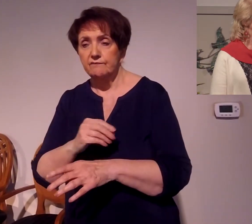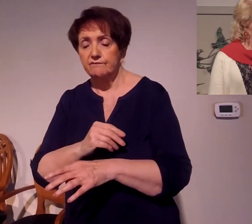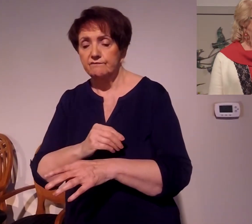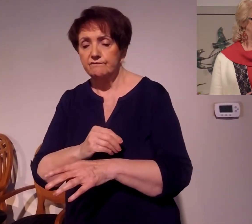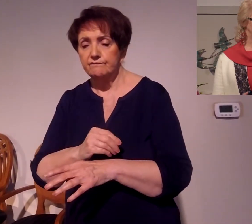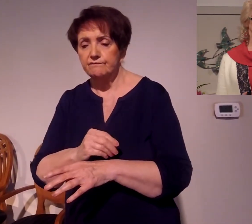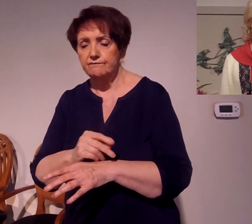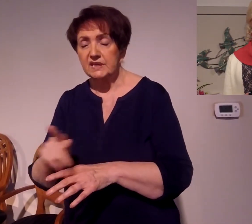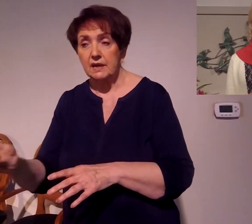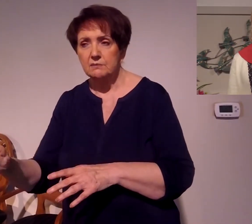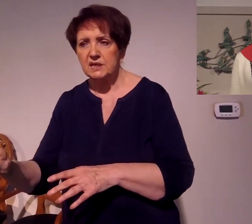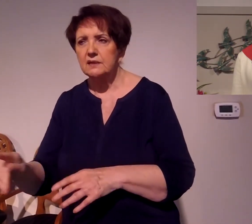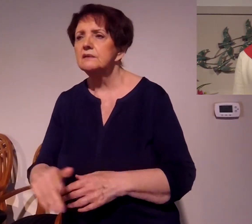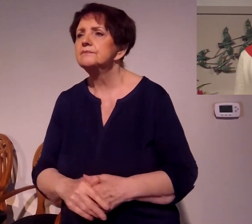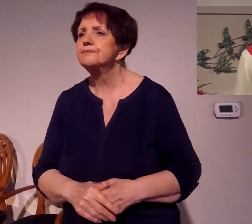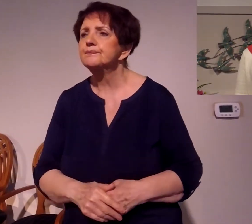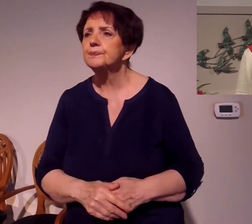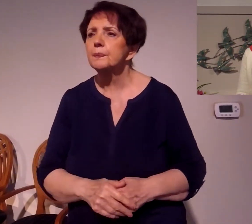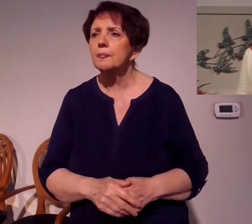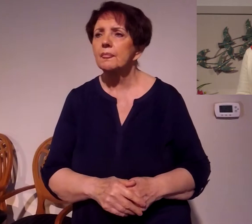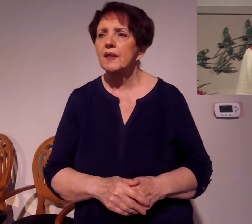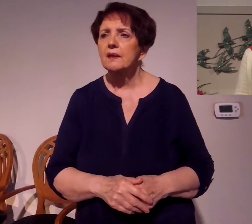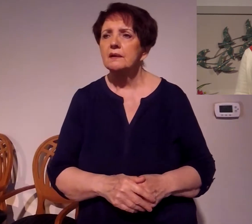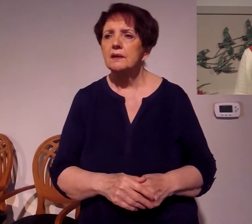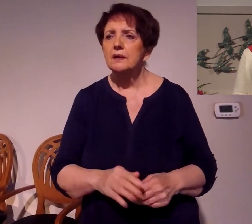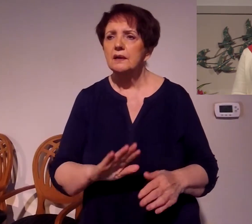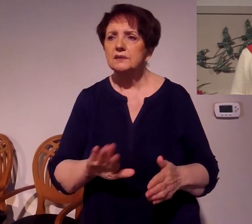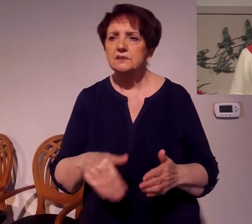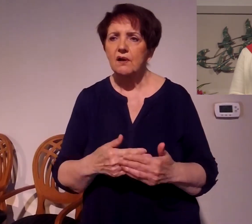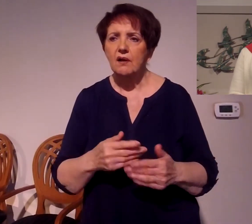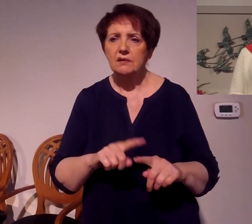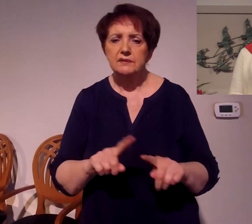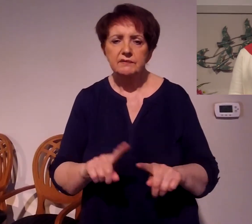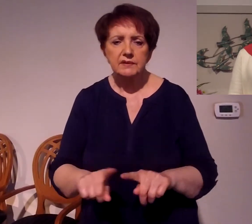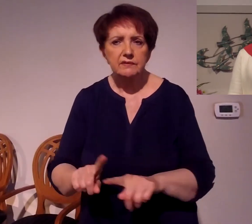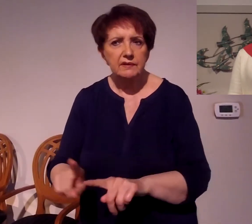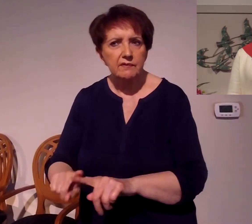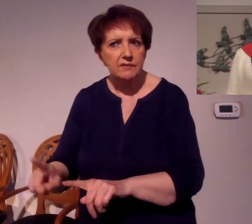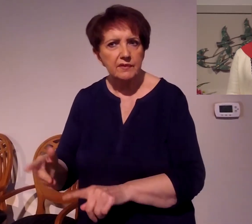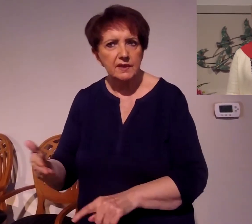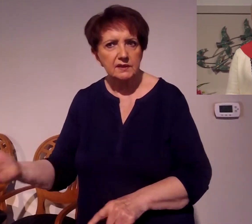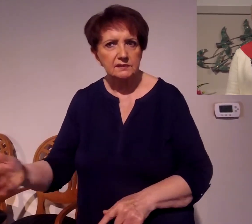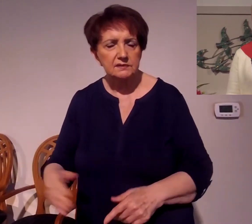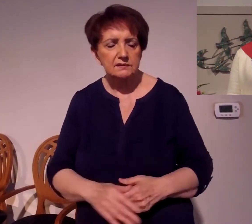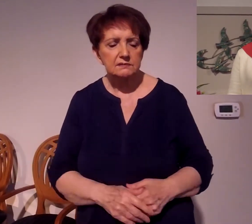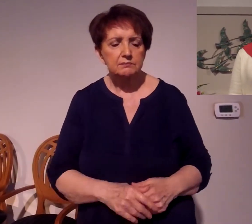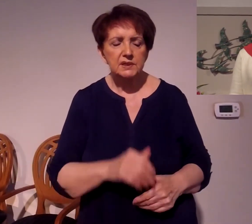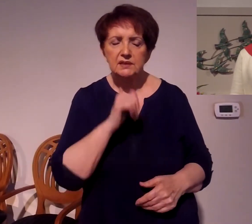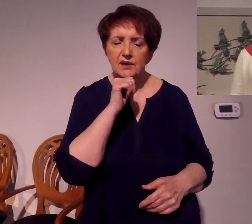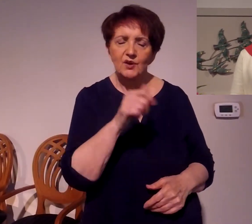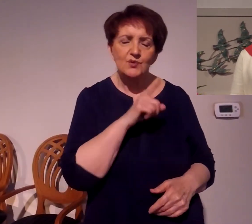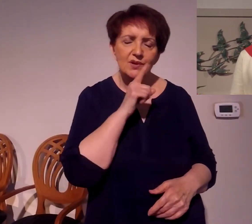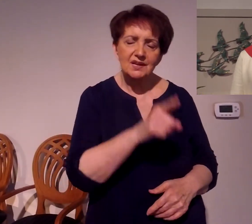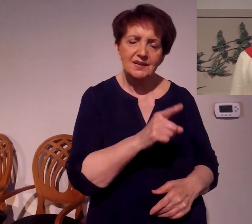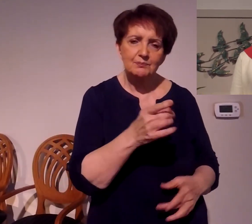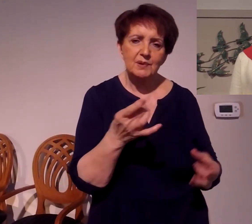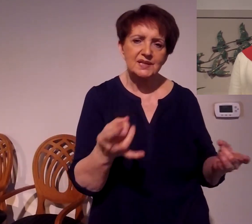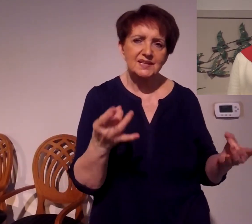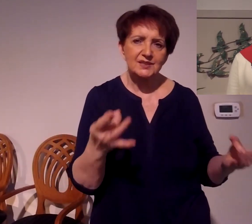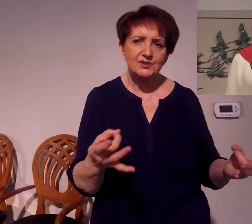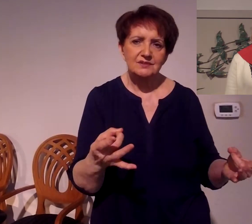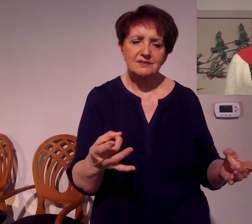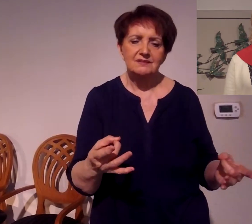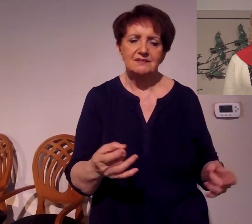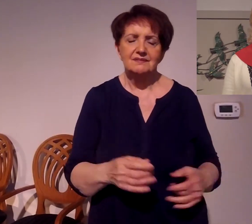kinds of things. But it's not meditation, because meditation takes us to the